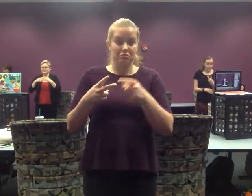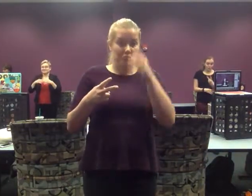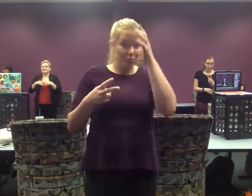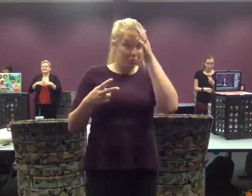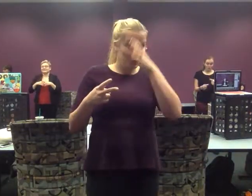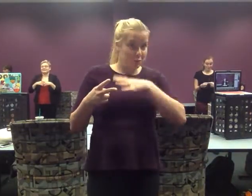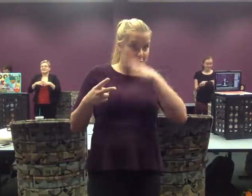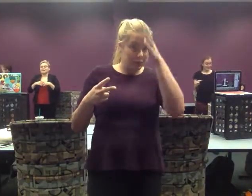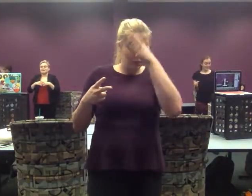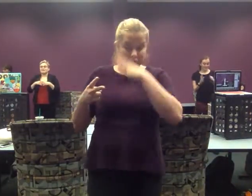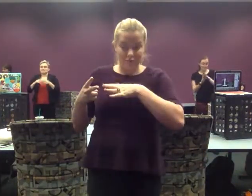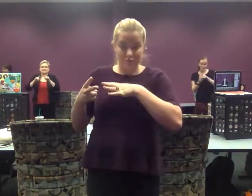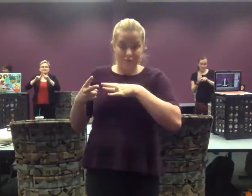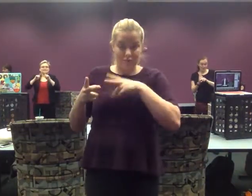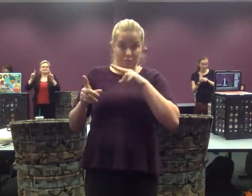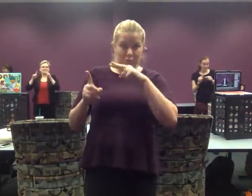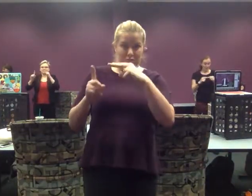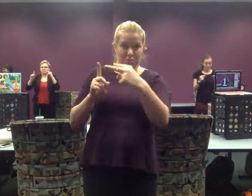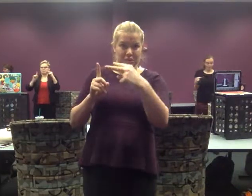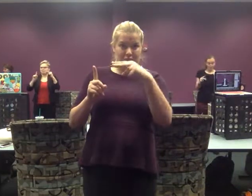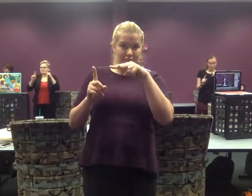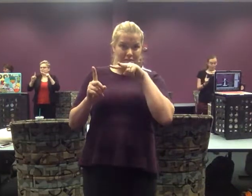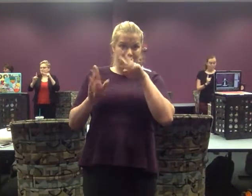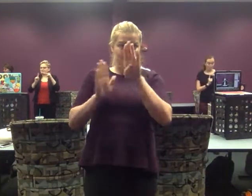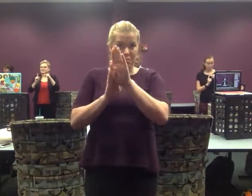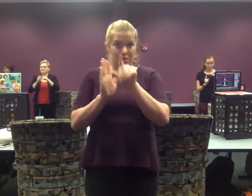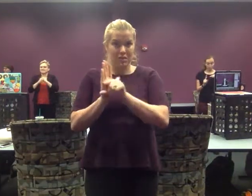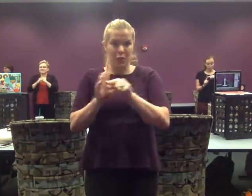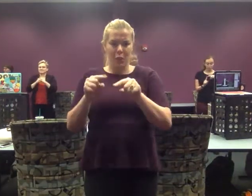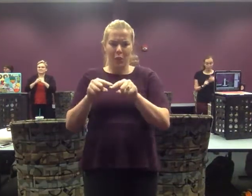perspective, both of whom we count as Founding Fathers.